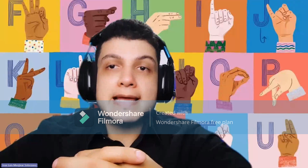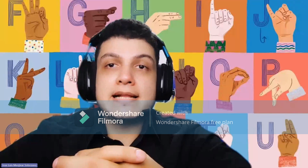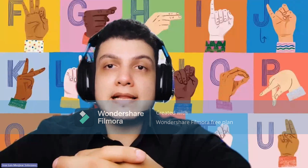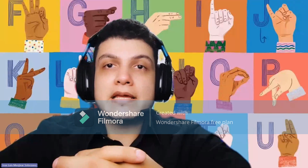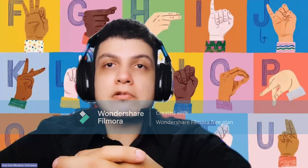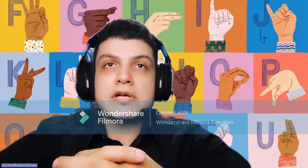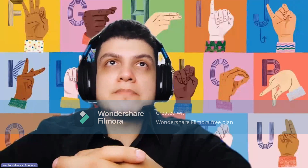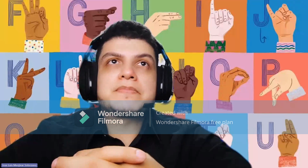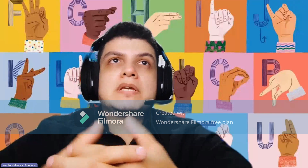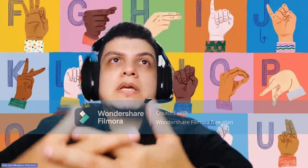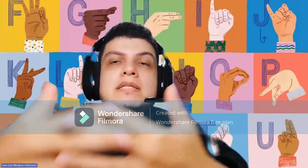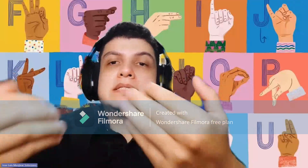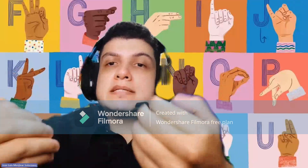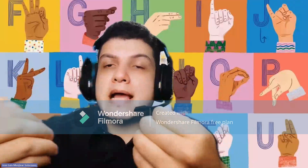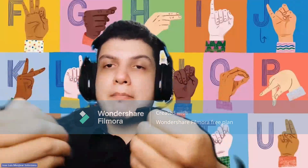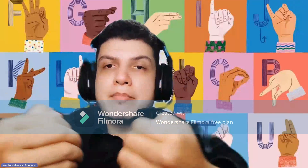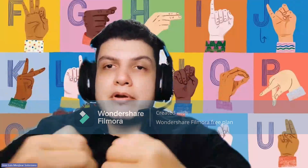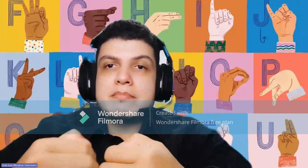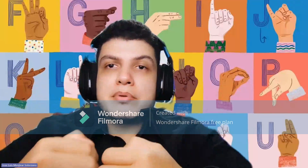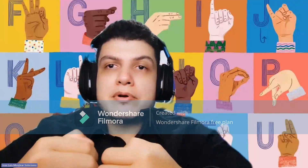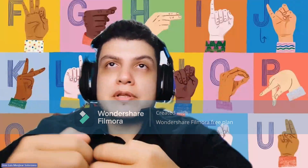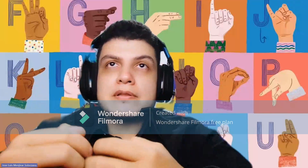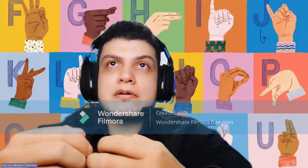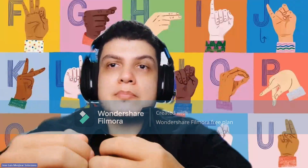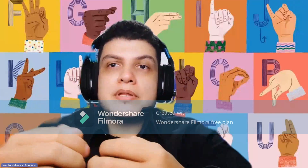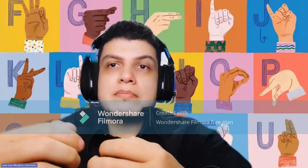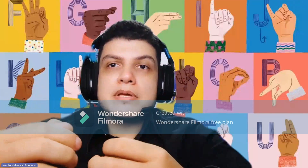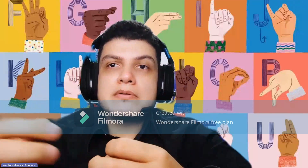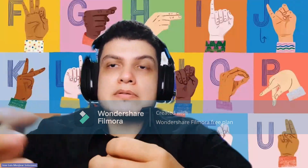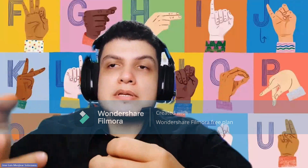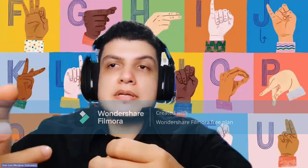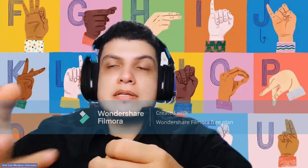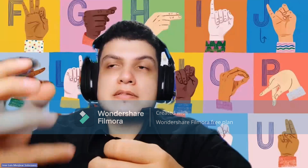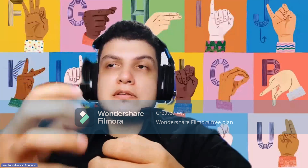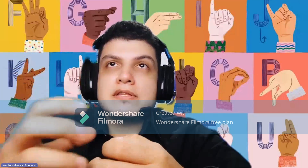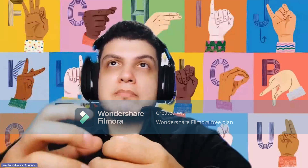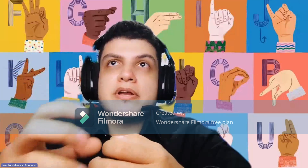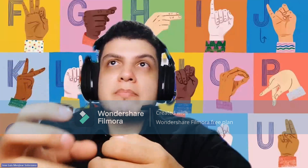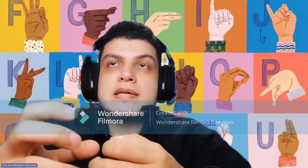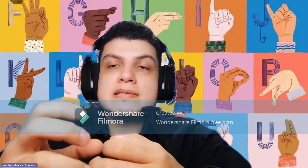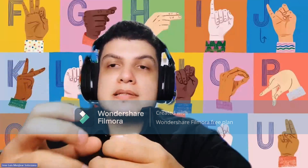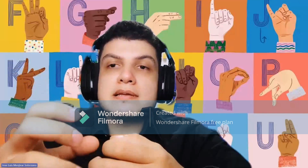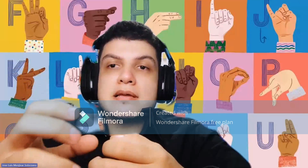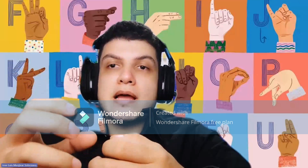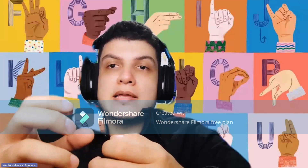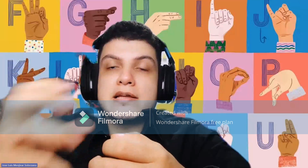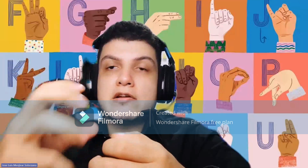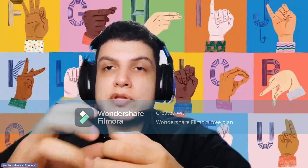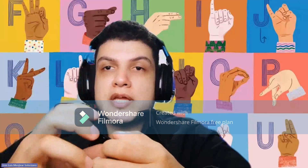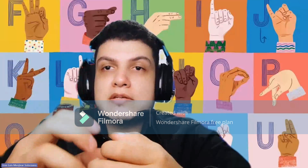sign language. This is a very important topic because it is something very basic in the